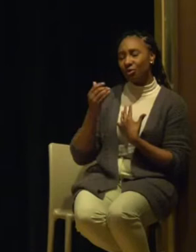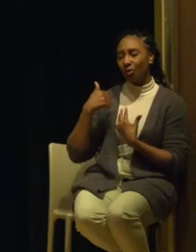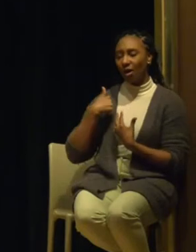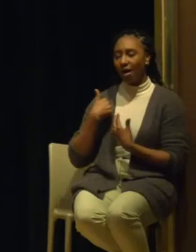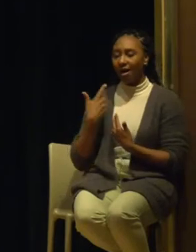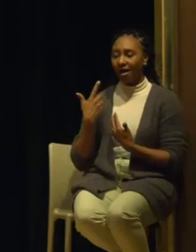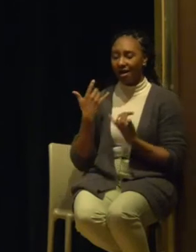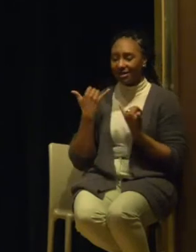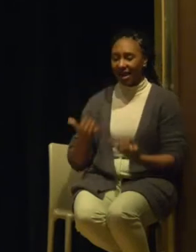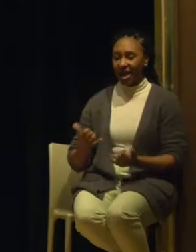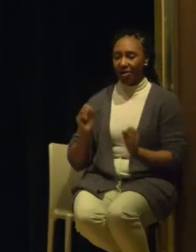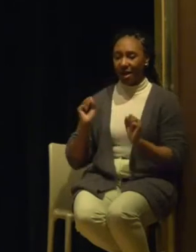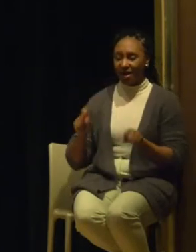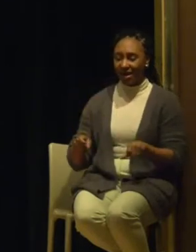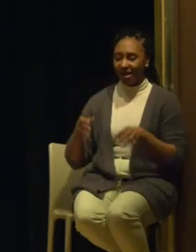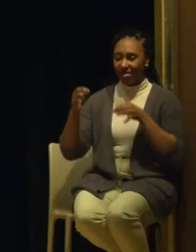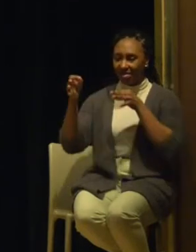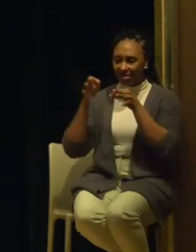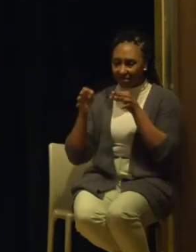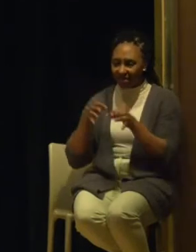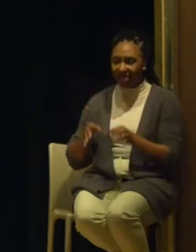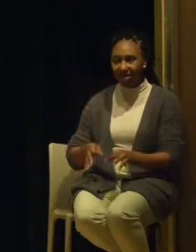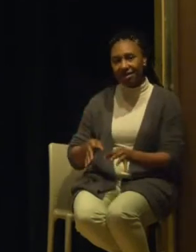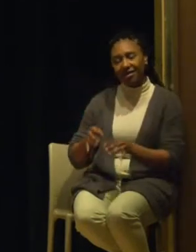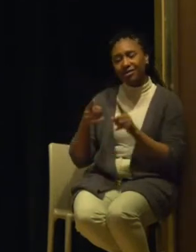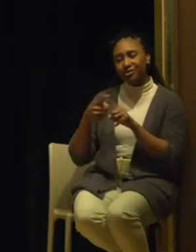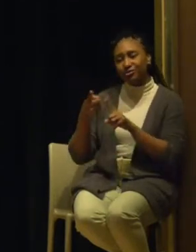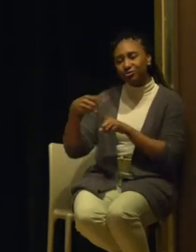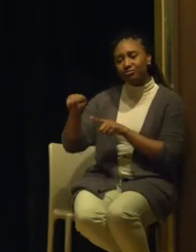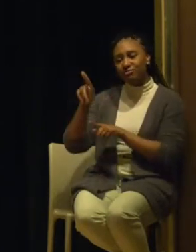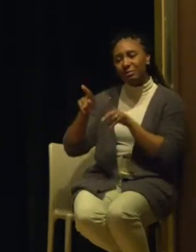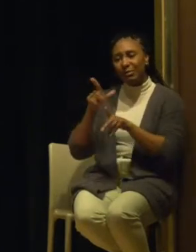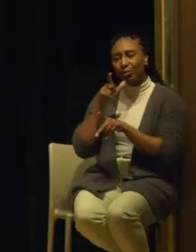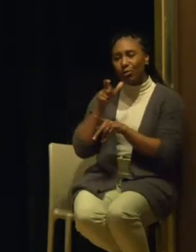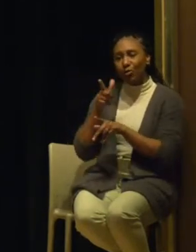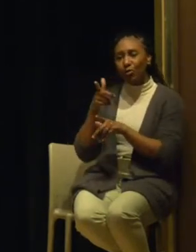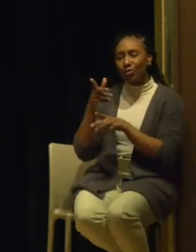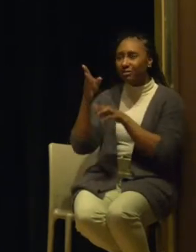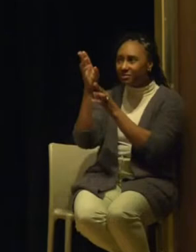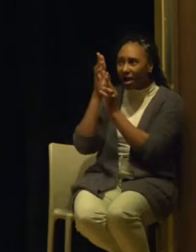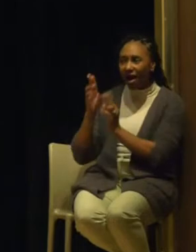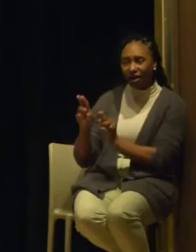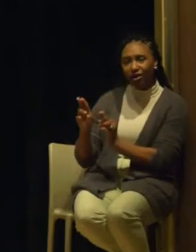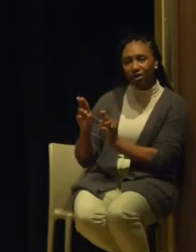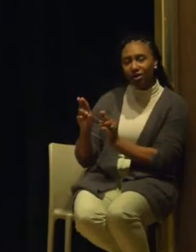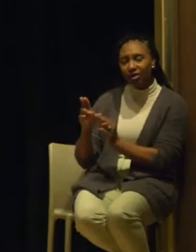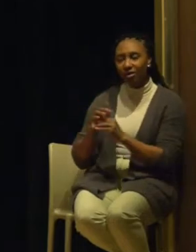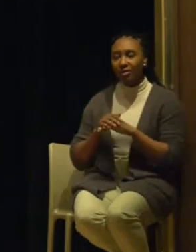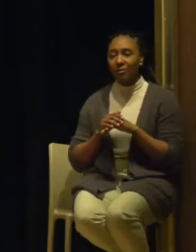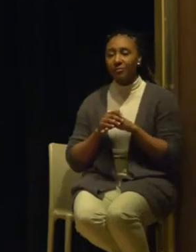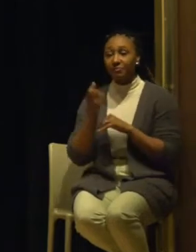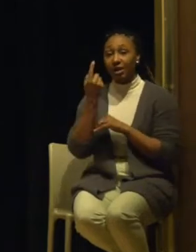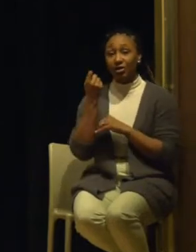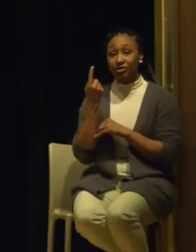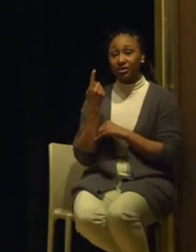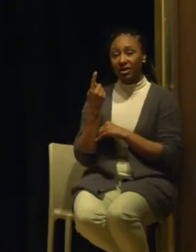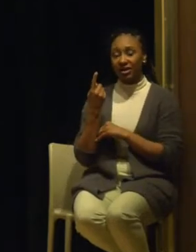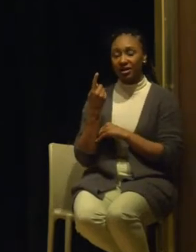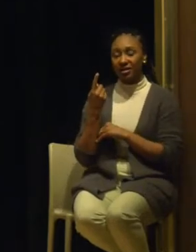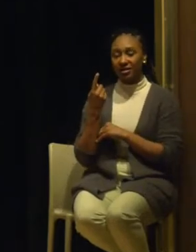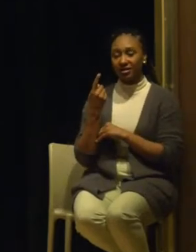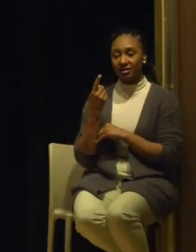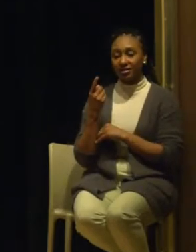to tell them how much they meant to you was quite an honor. But when they wanted to establish that